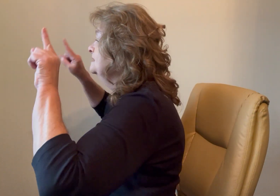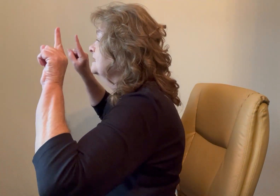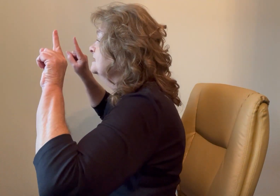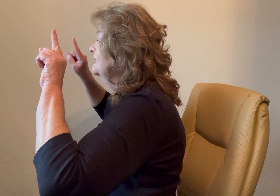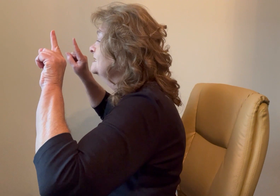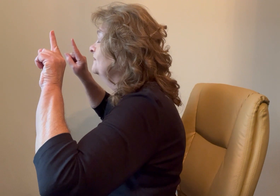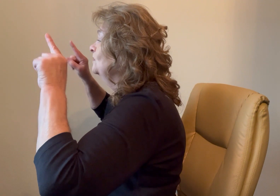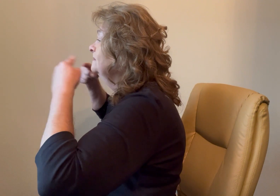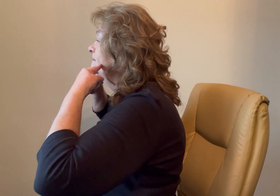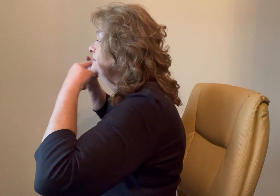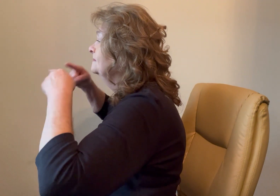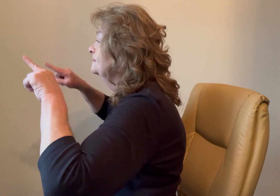Successful.